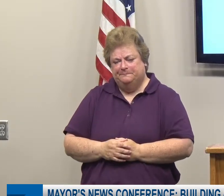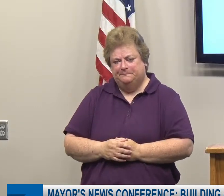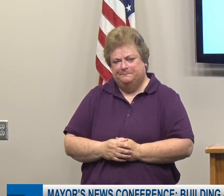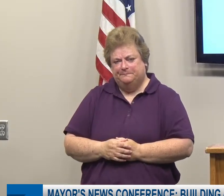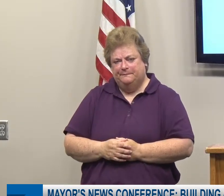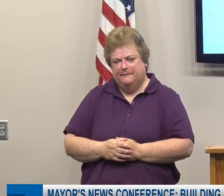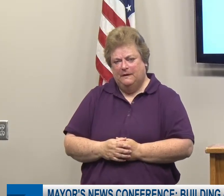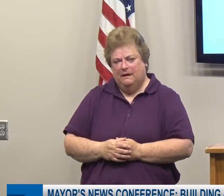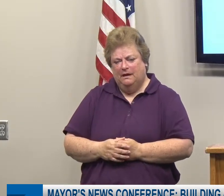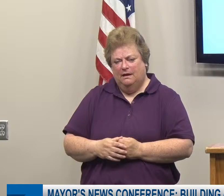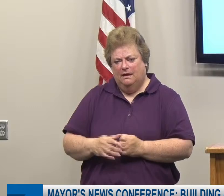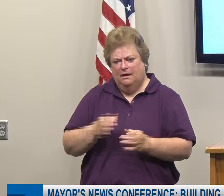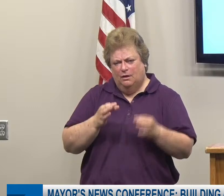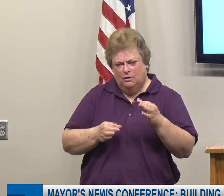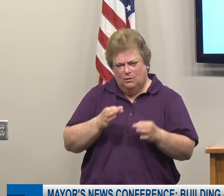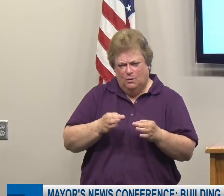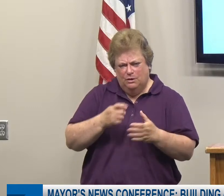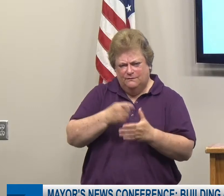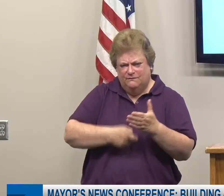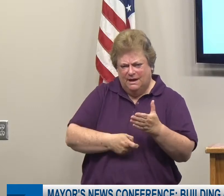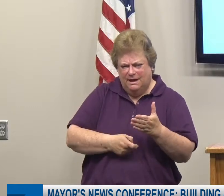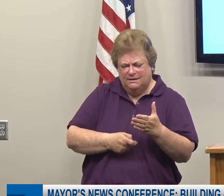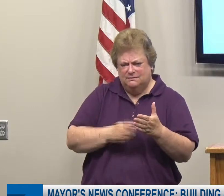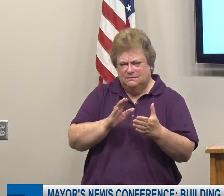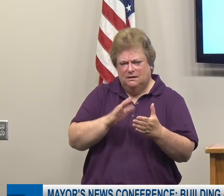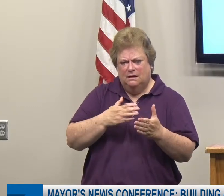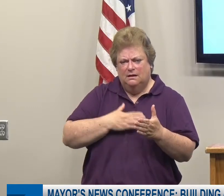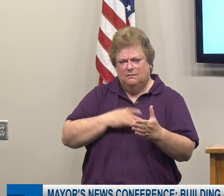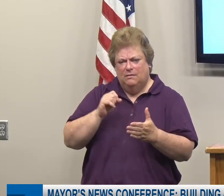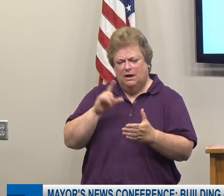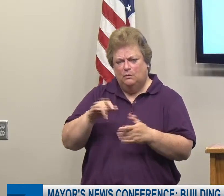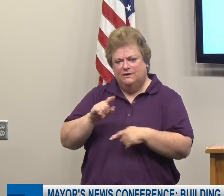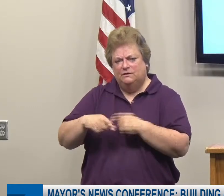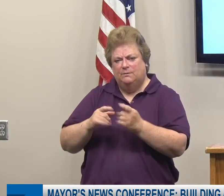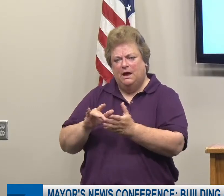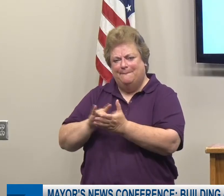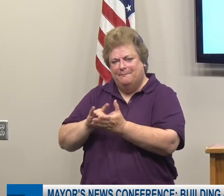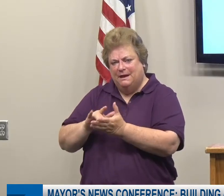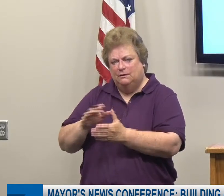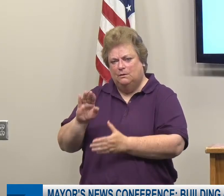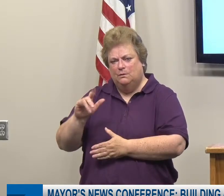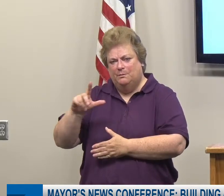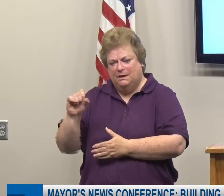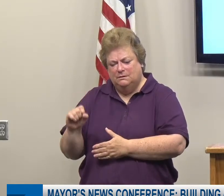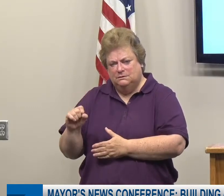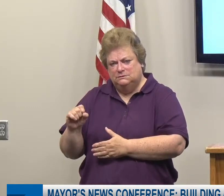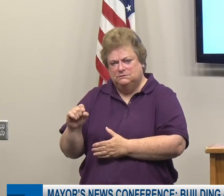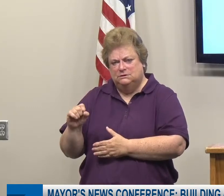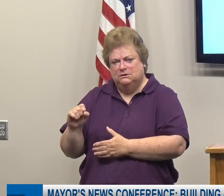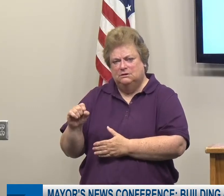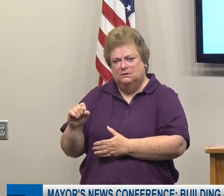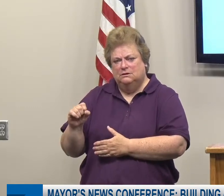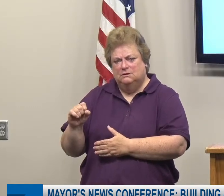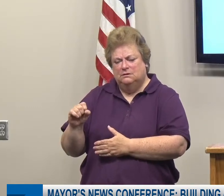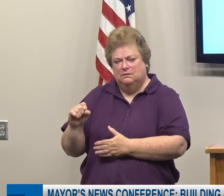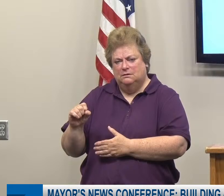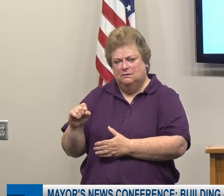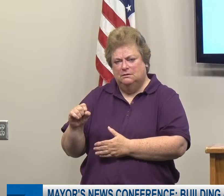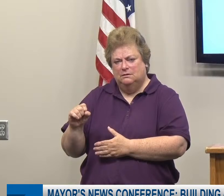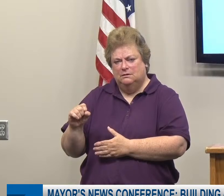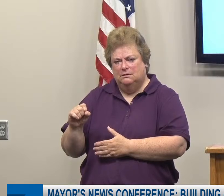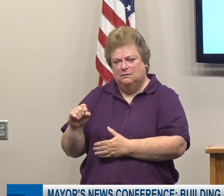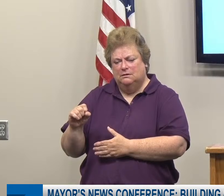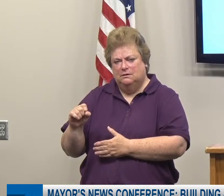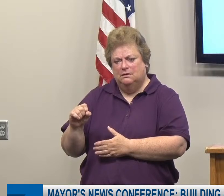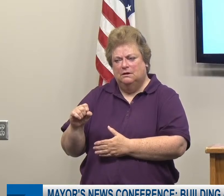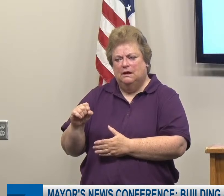sort of court fines? My question was more about whether the medical bills that some are